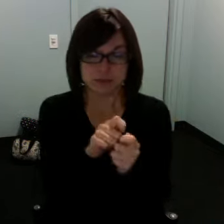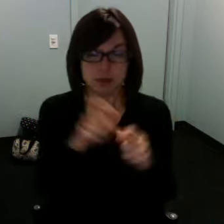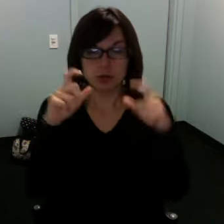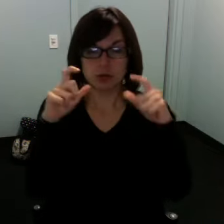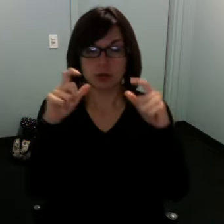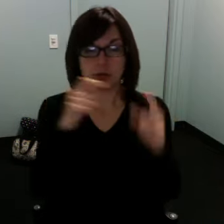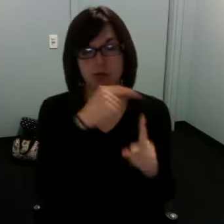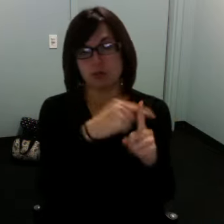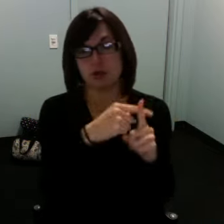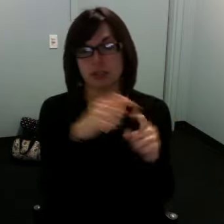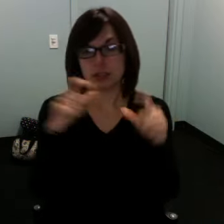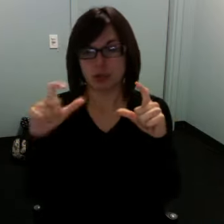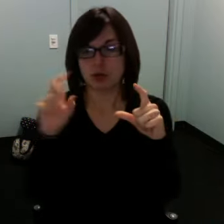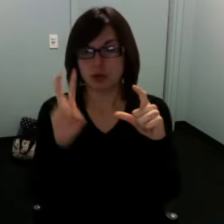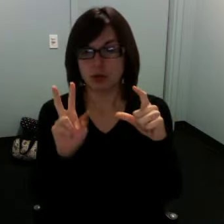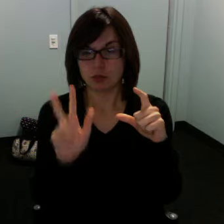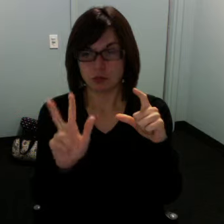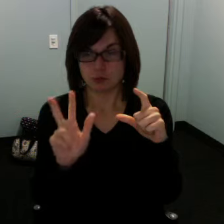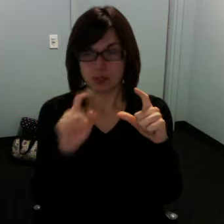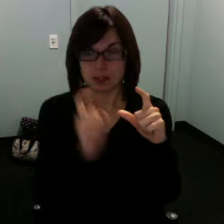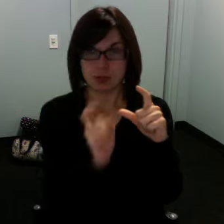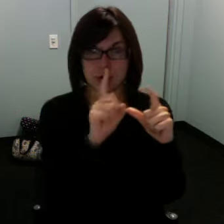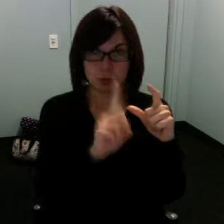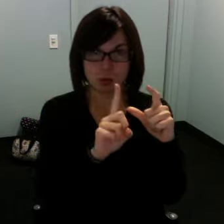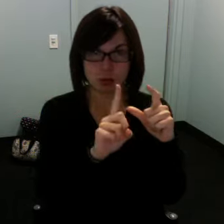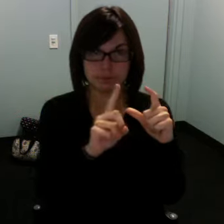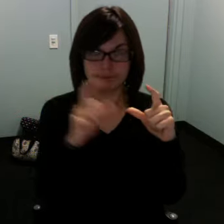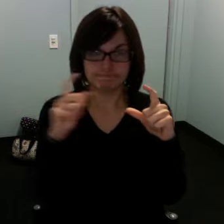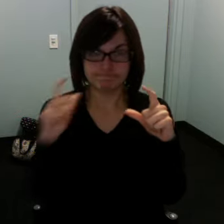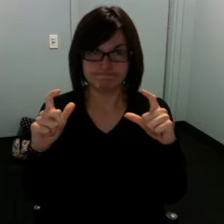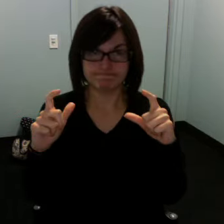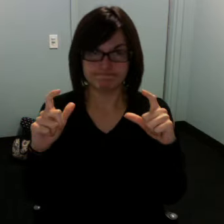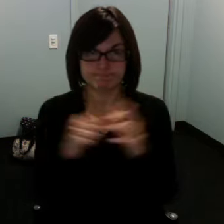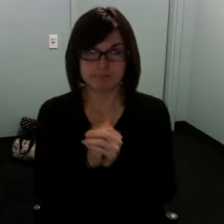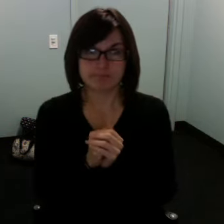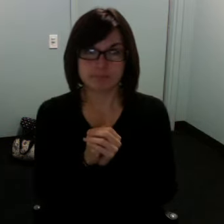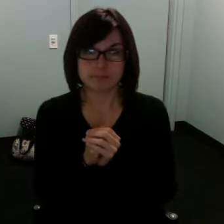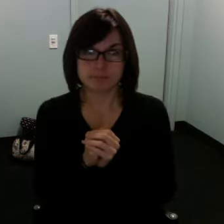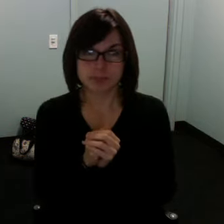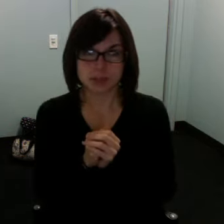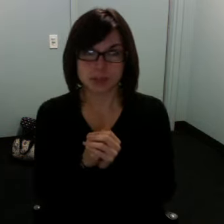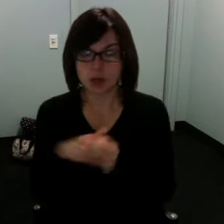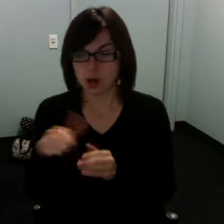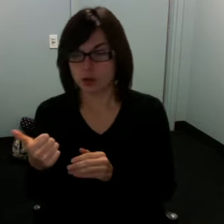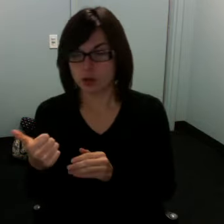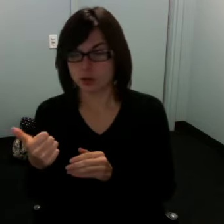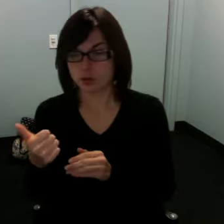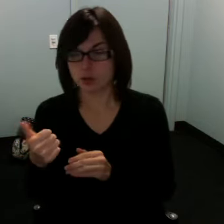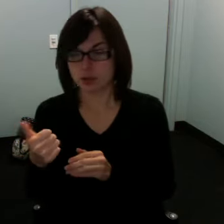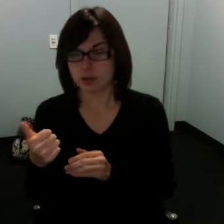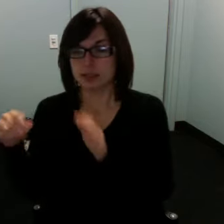y-intercepts are -2 and -5. But I see from the sketch of this graph, or I should